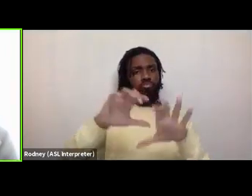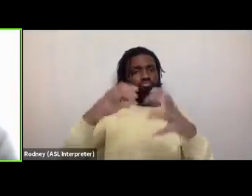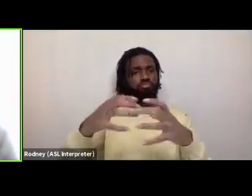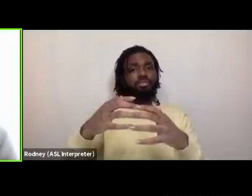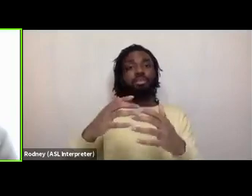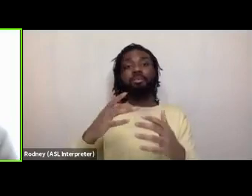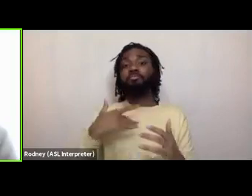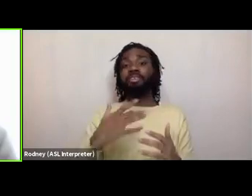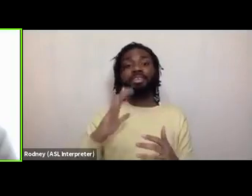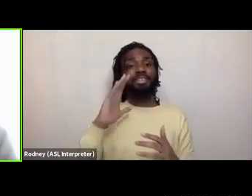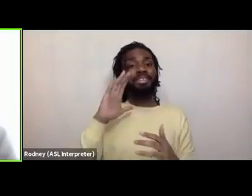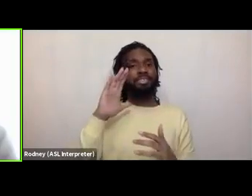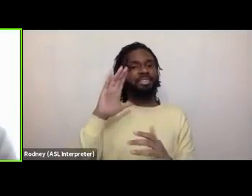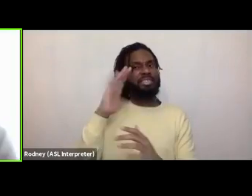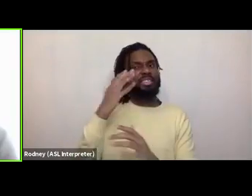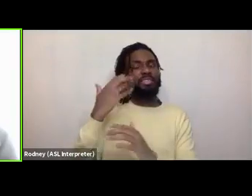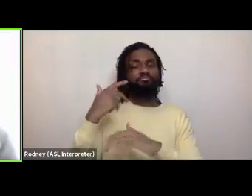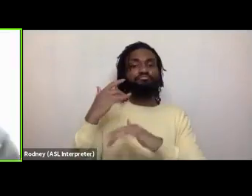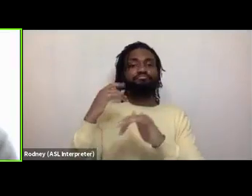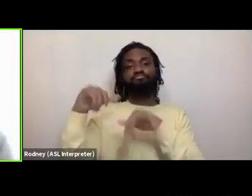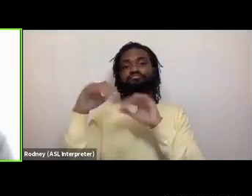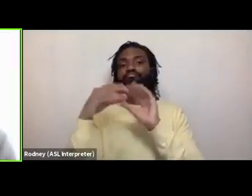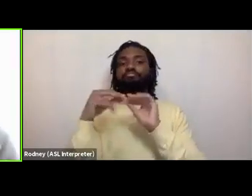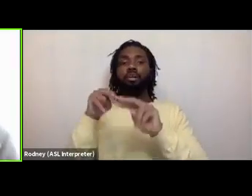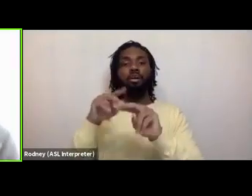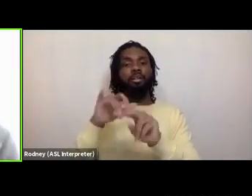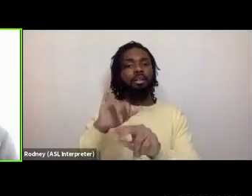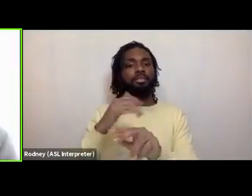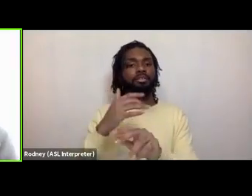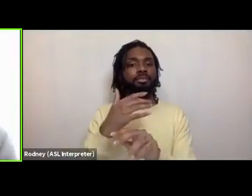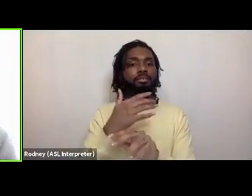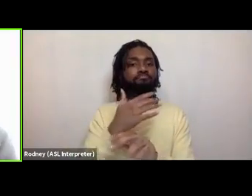better alternatives to prisons.